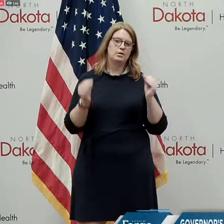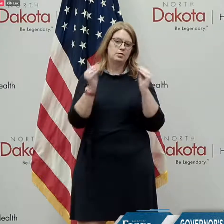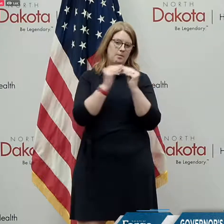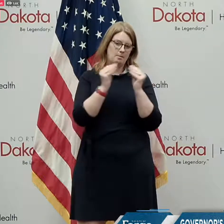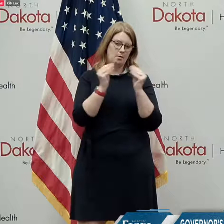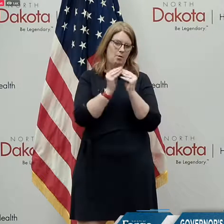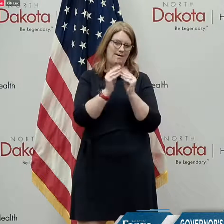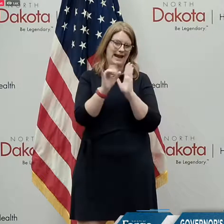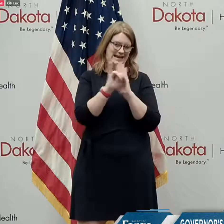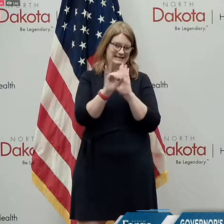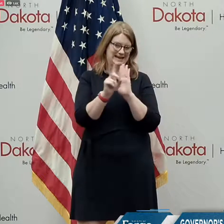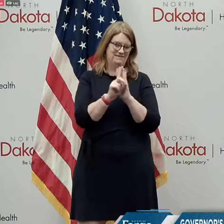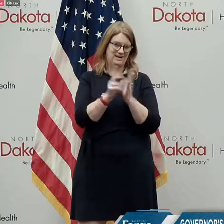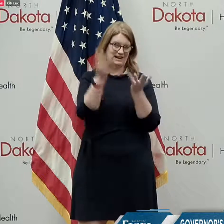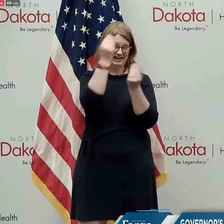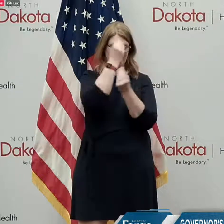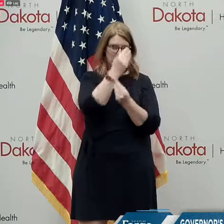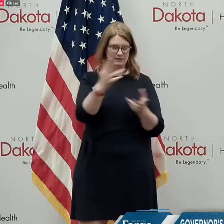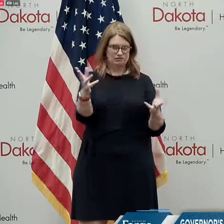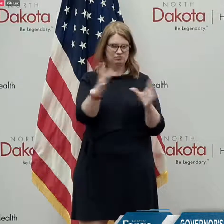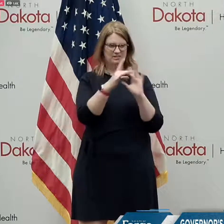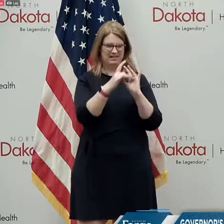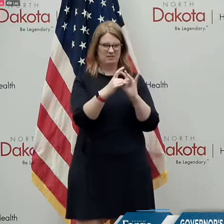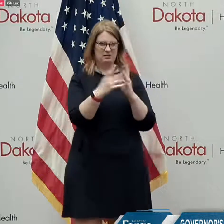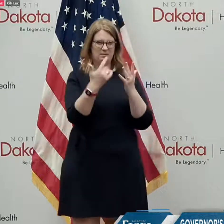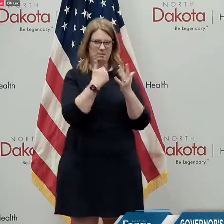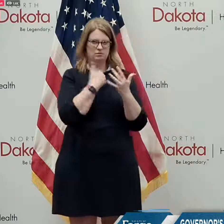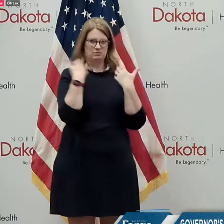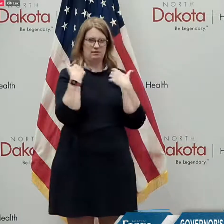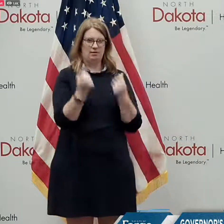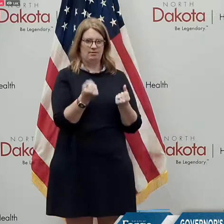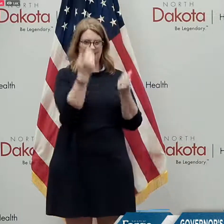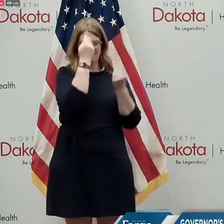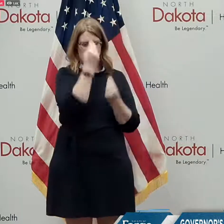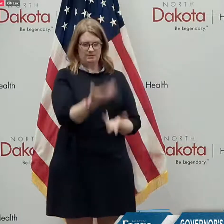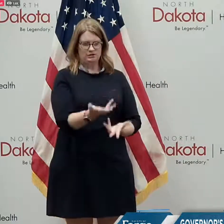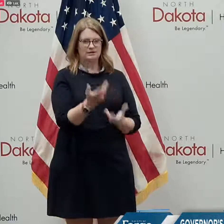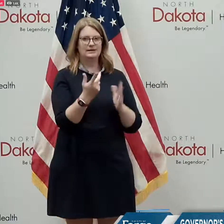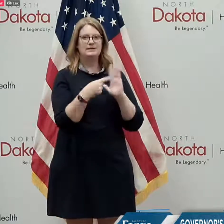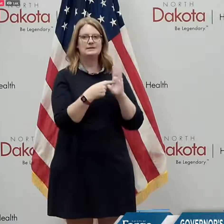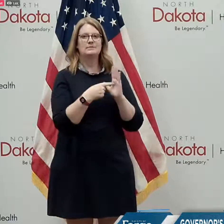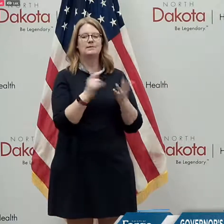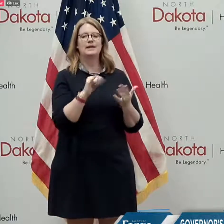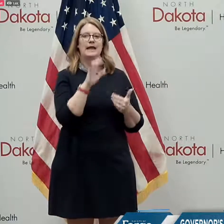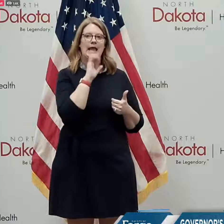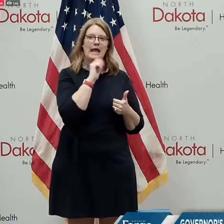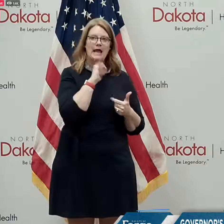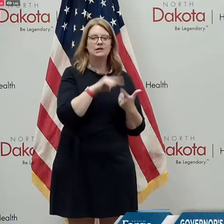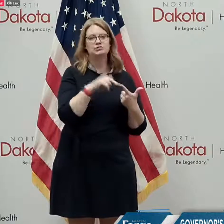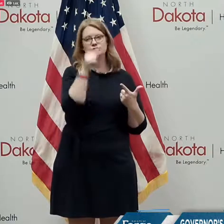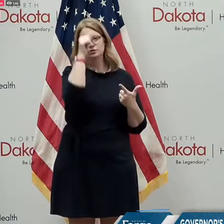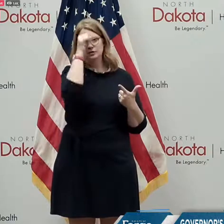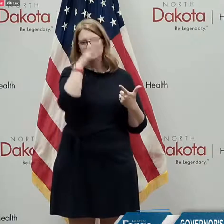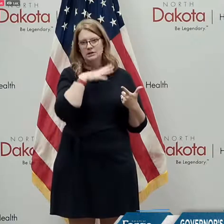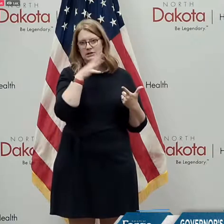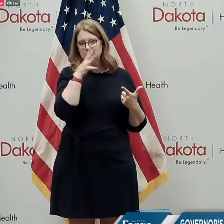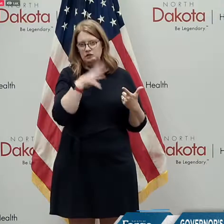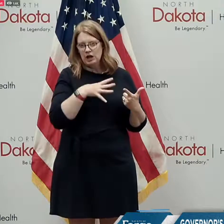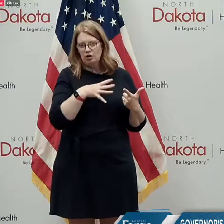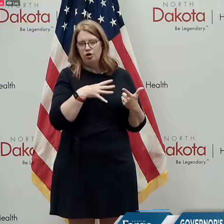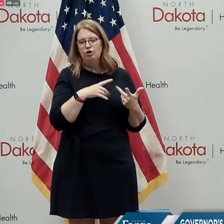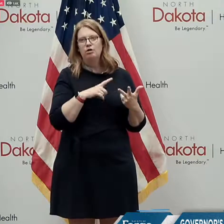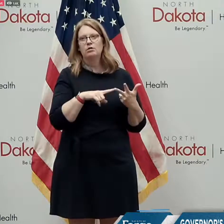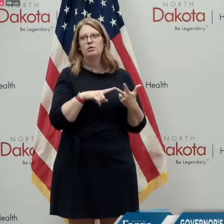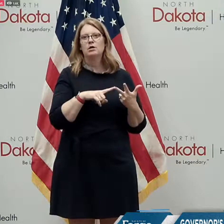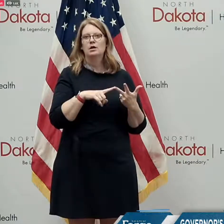release around personal health information, one example might be age, might be gender,